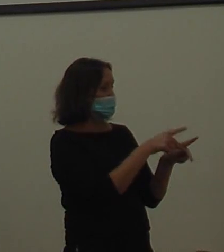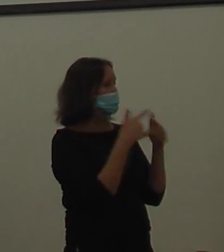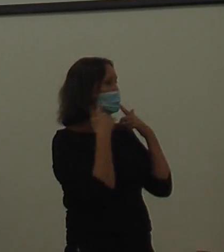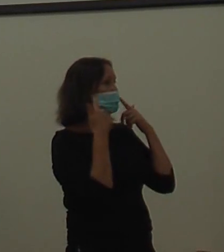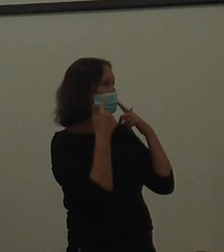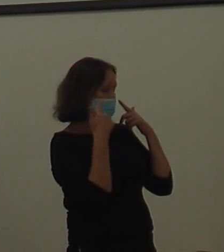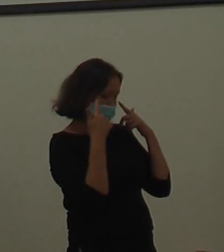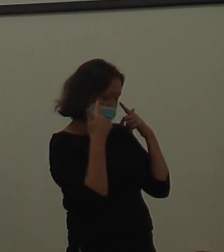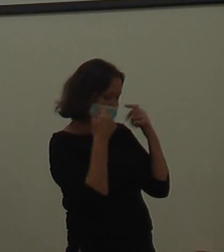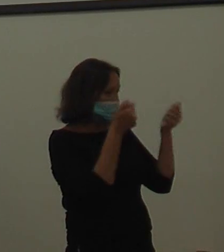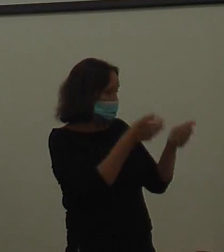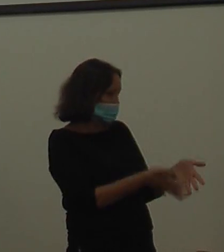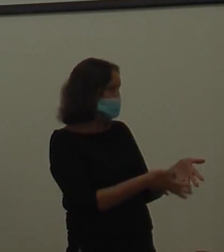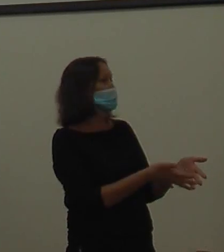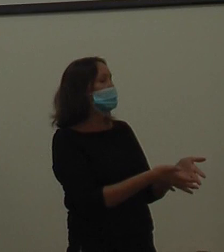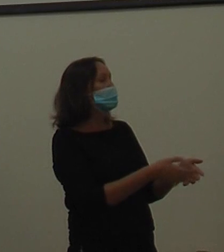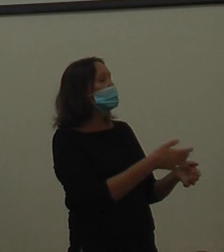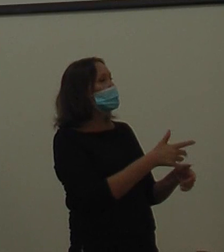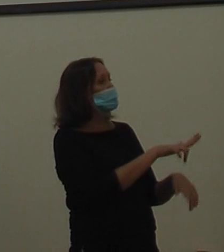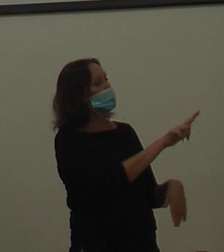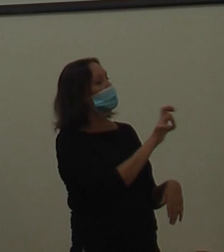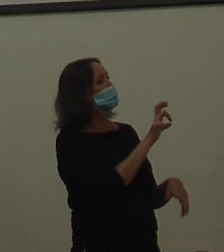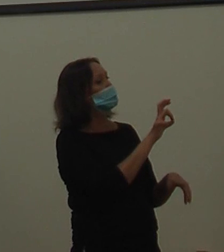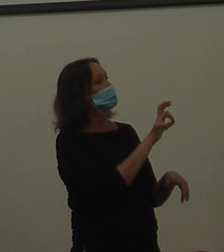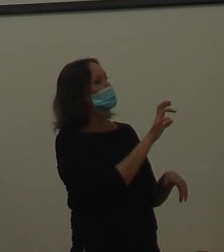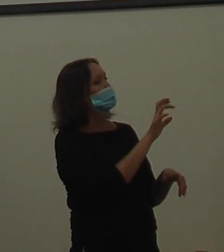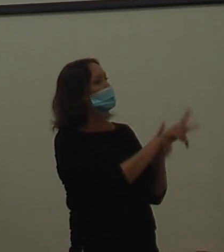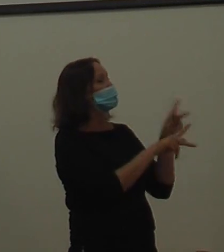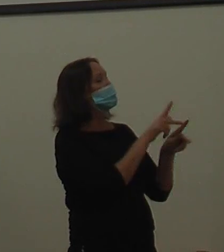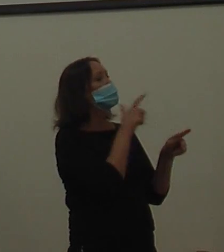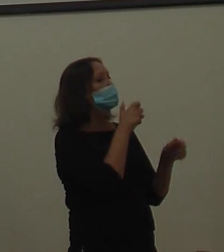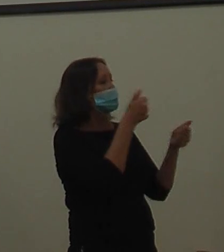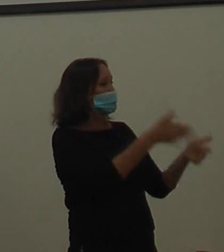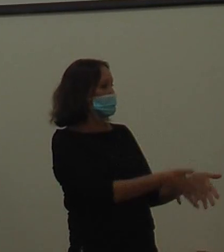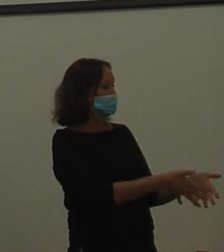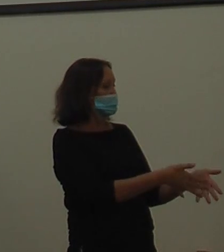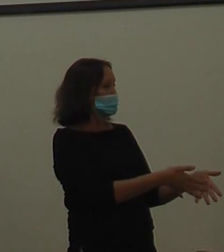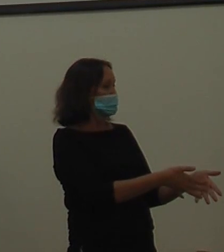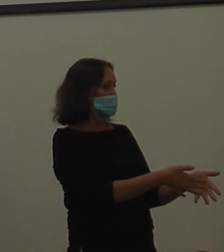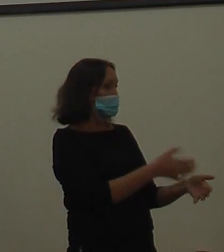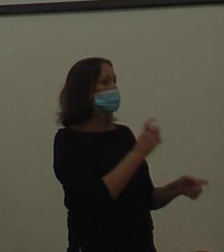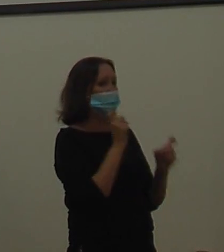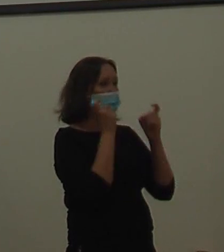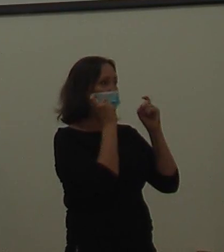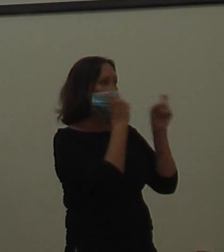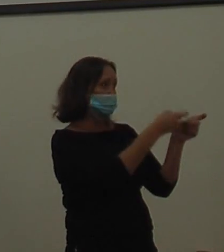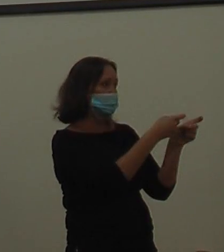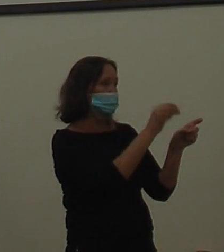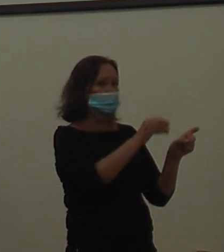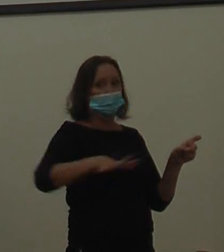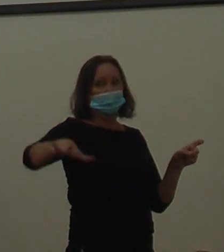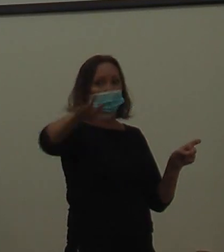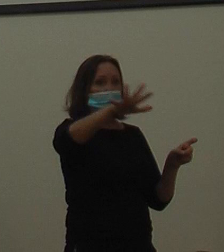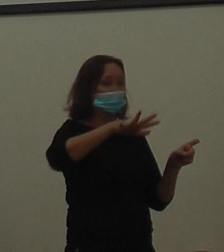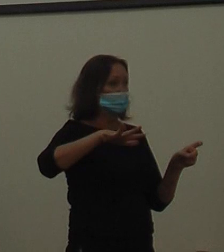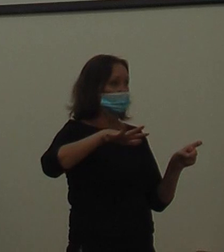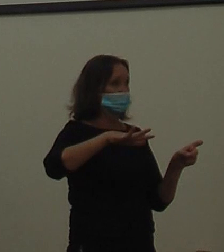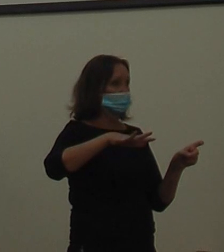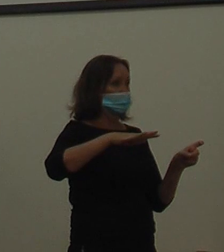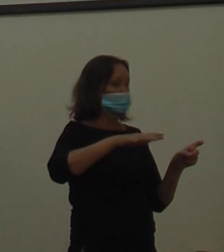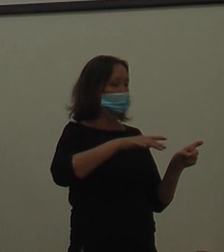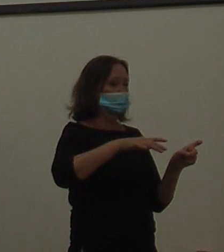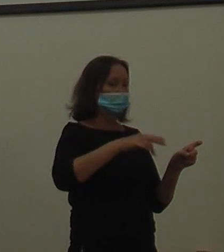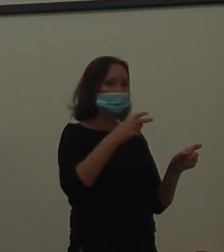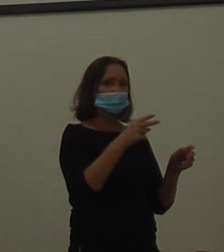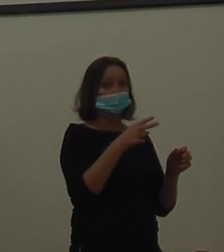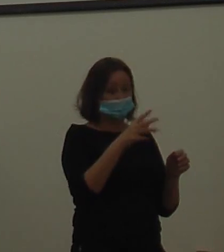and give the Midianites into your hand, and let all the others go, every man to his home." Now, if you go back